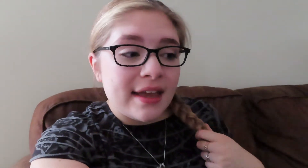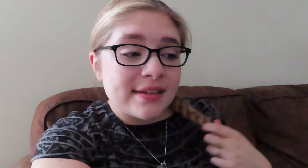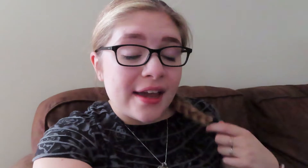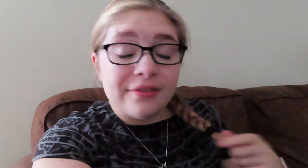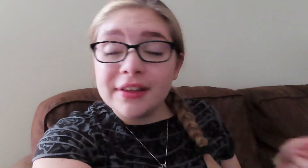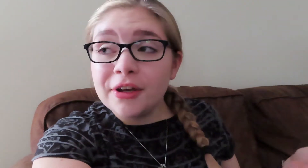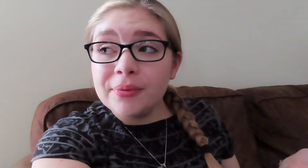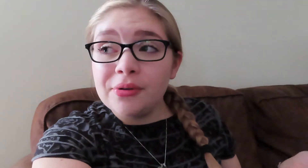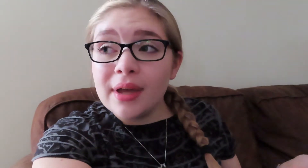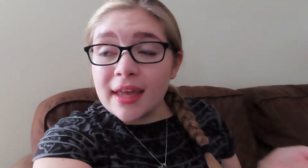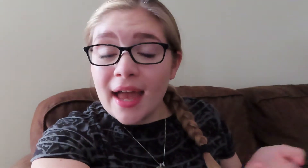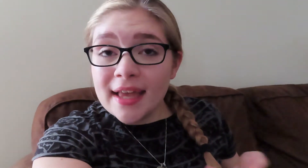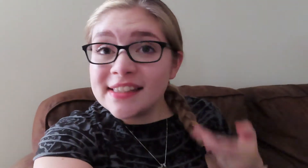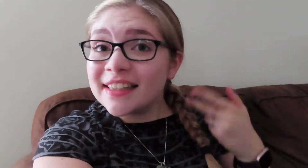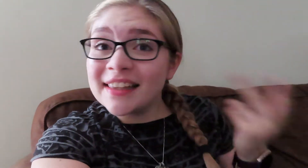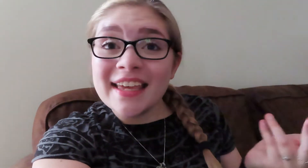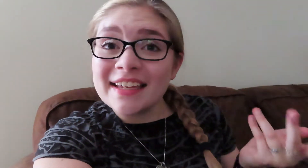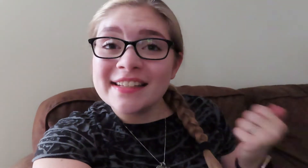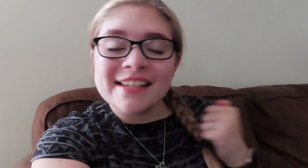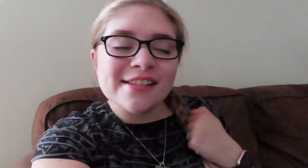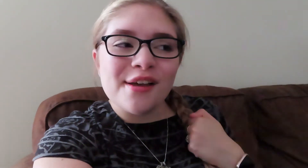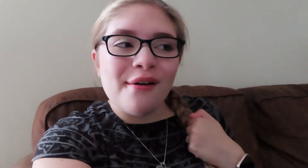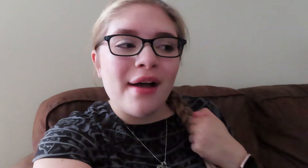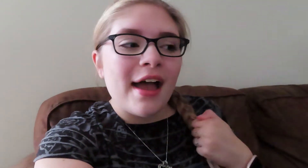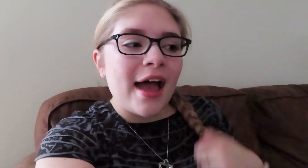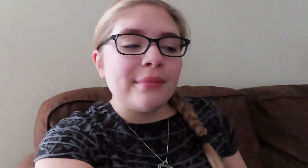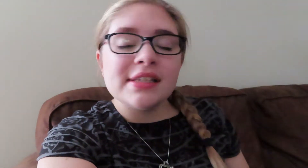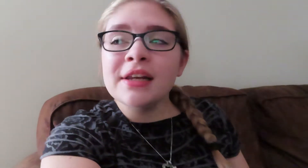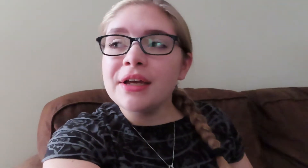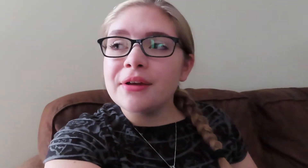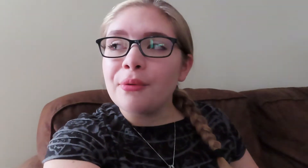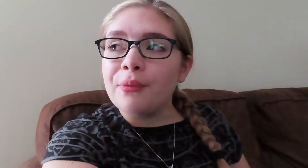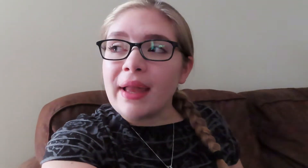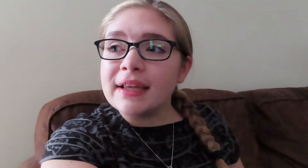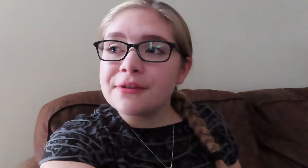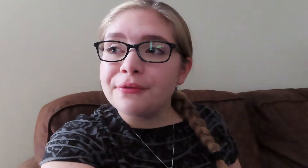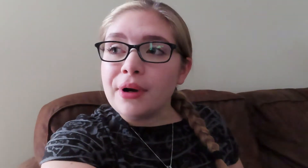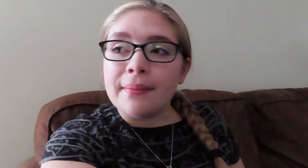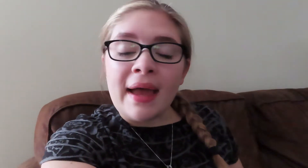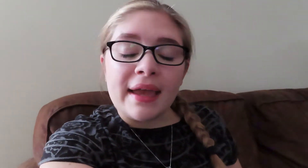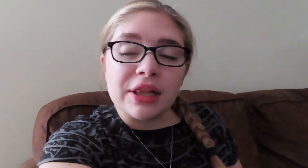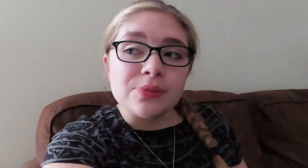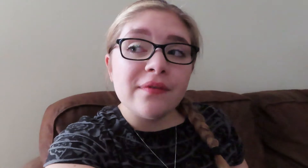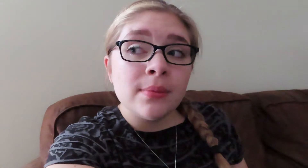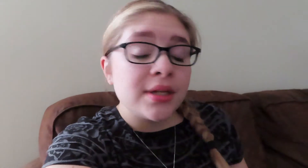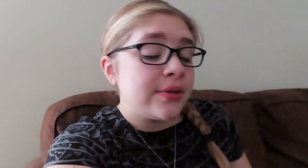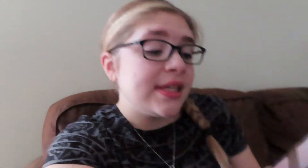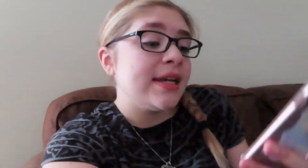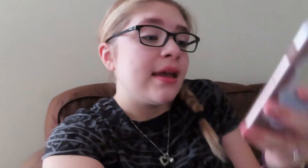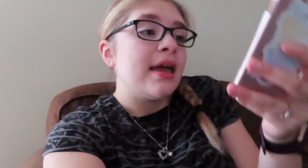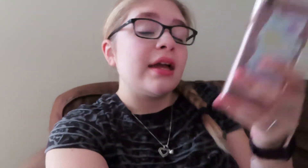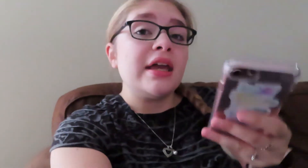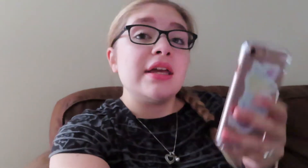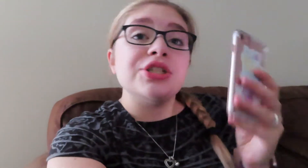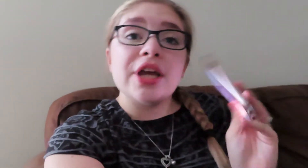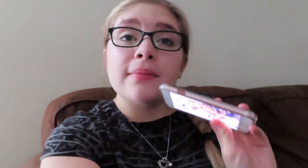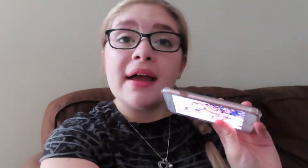i really hope you guys like it so i'm just gonna wait for my english muffin to be toasted i'm gonna check my